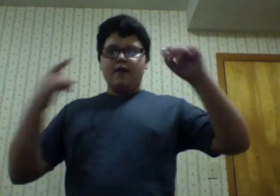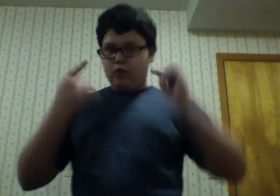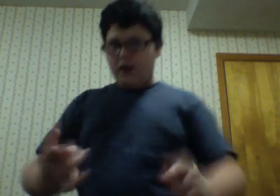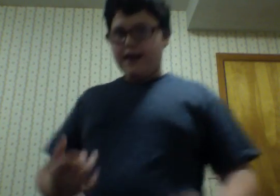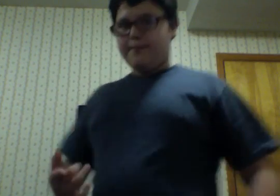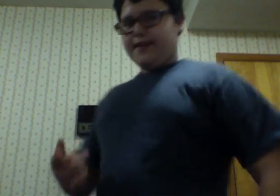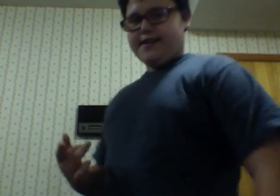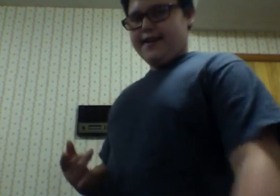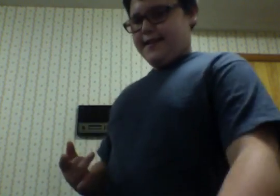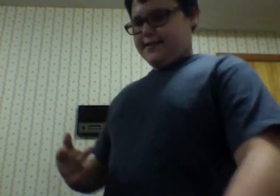What up, big kids?